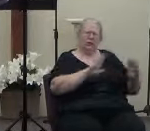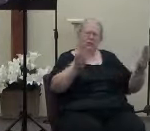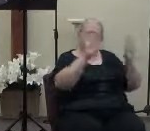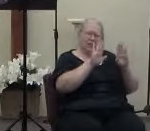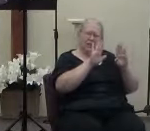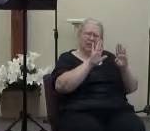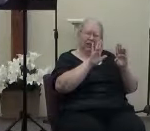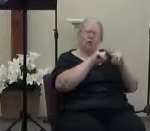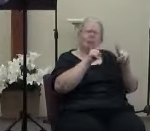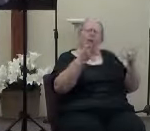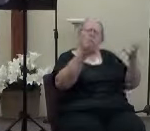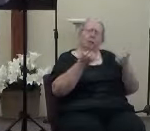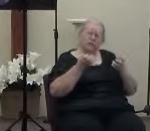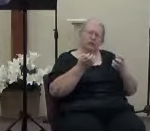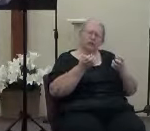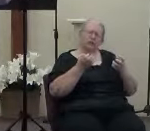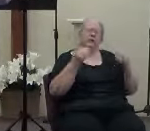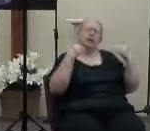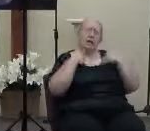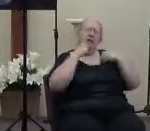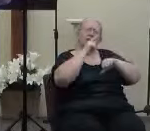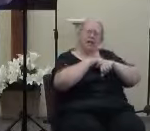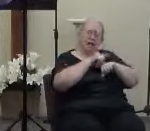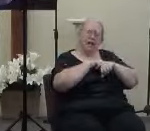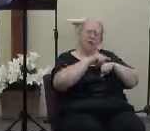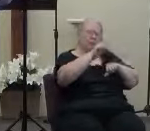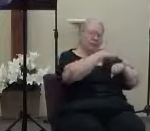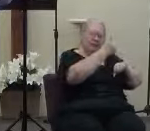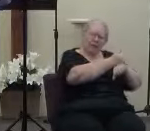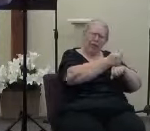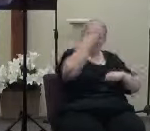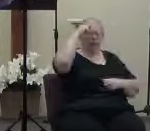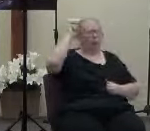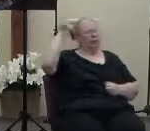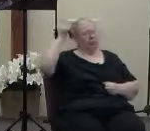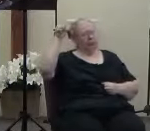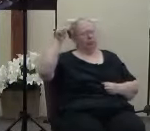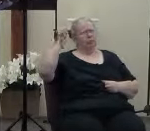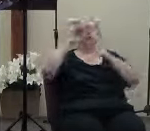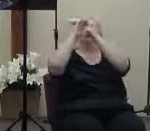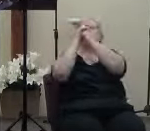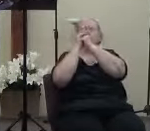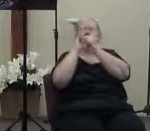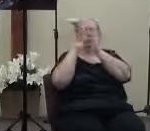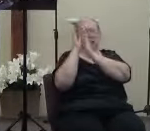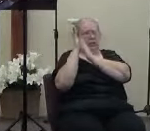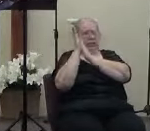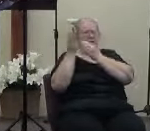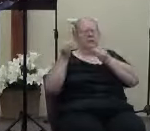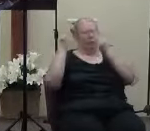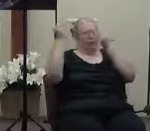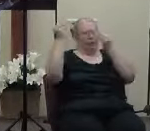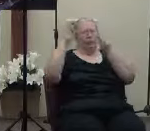But He does want you to set some time aside for Him, to worship Him and praise Him and give Him glory and